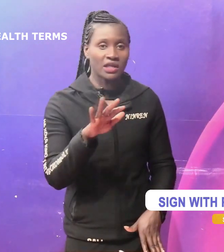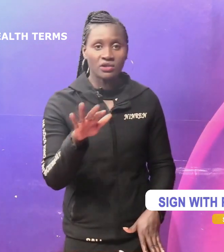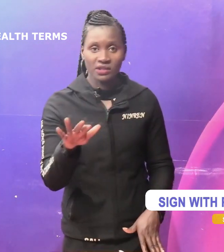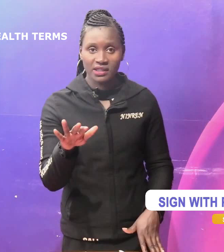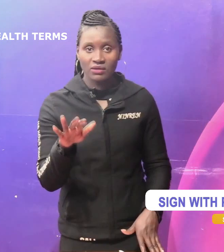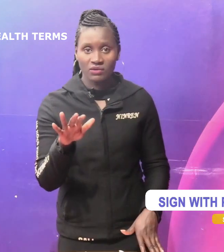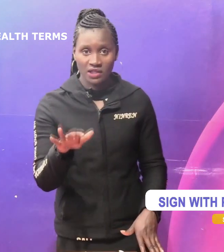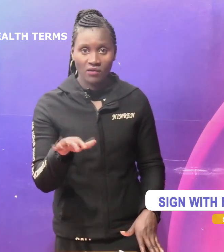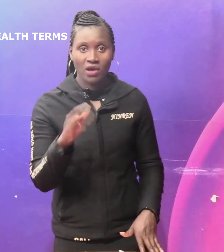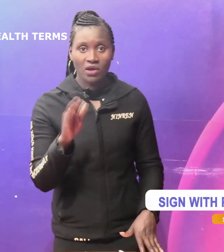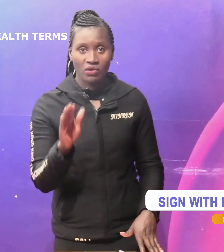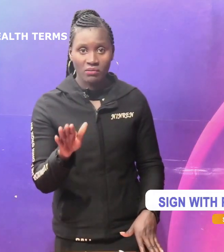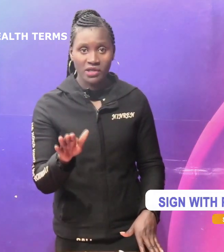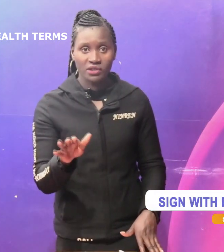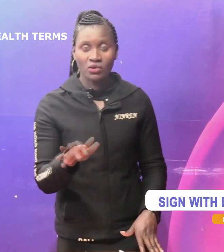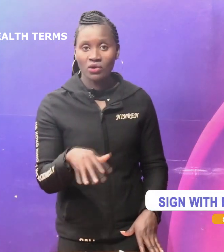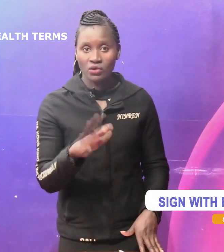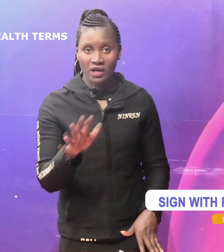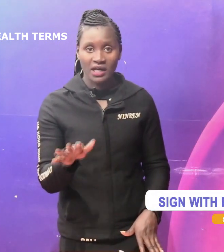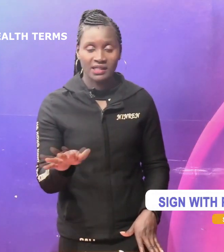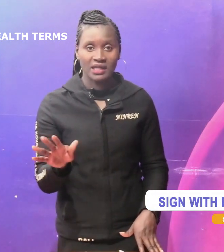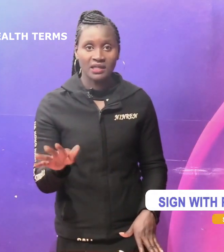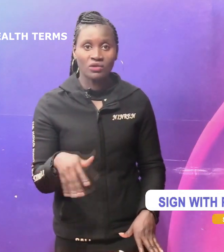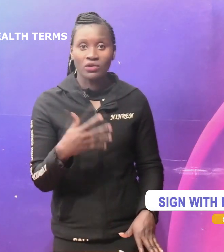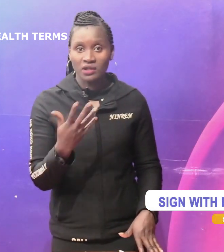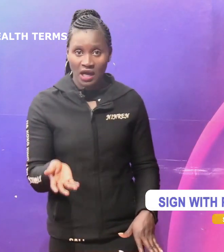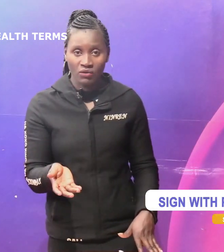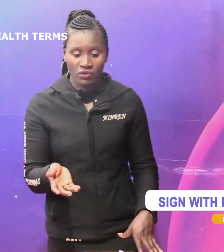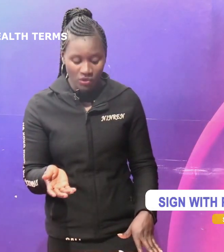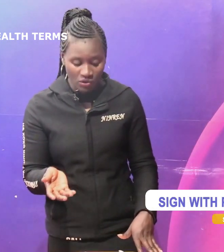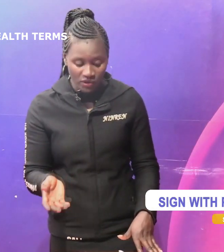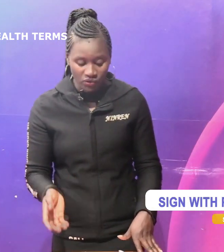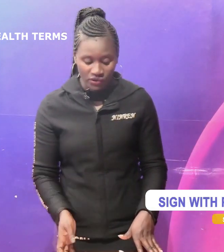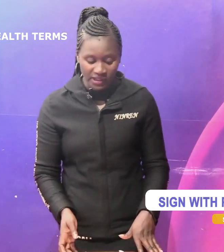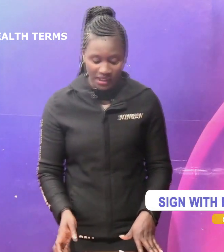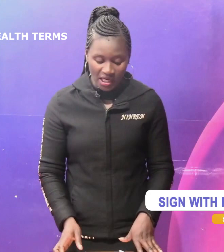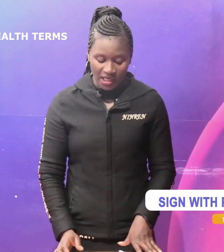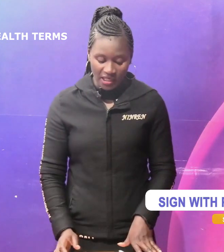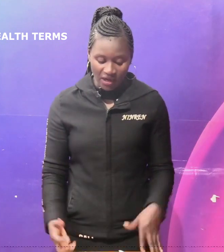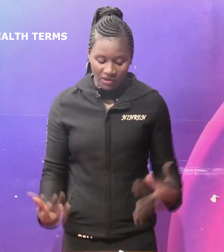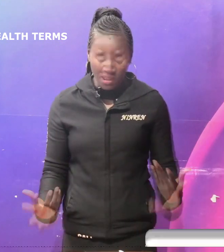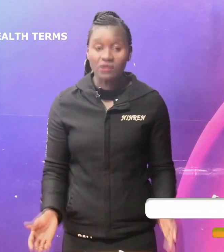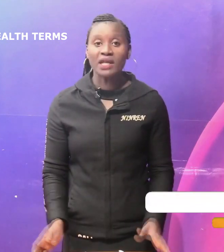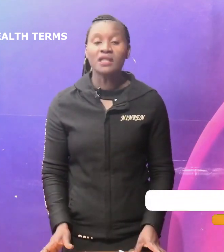use whichever your best, or you can understand it, or how you want to use it. And our next word is